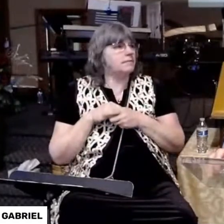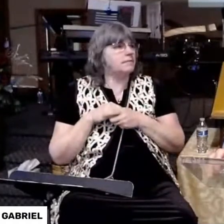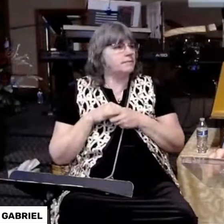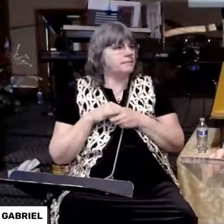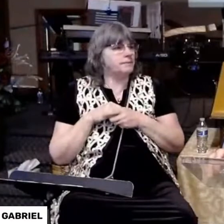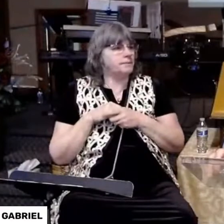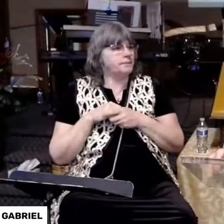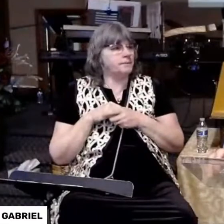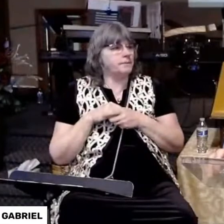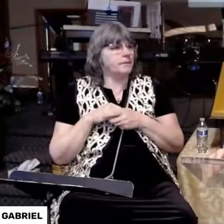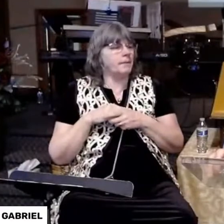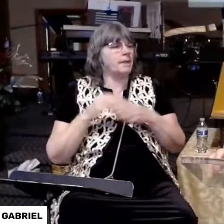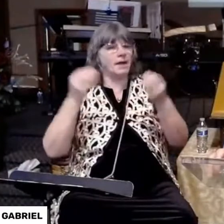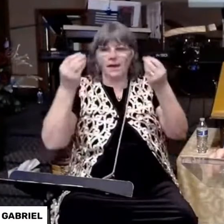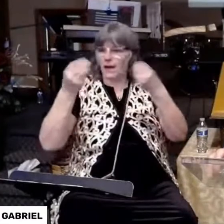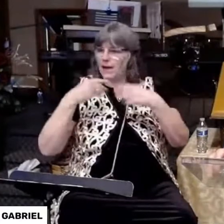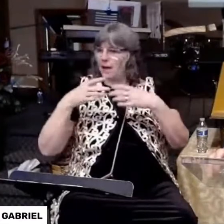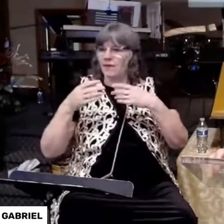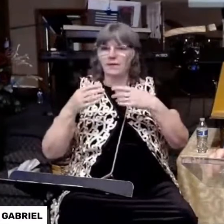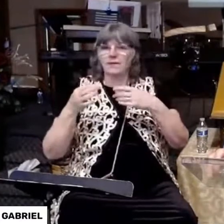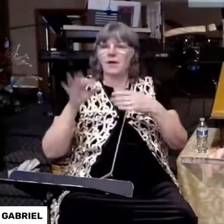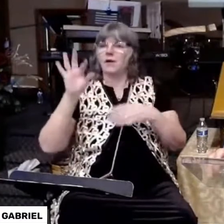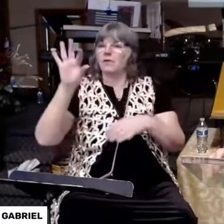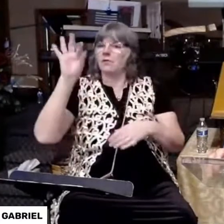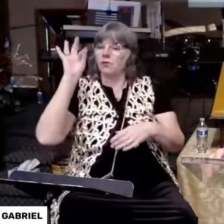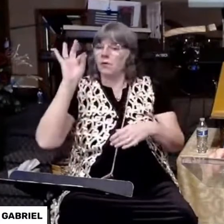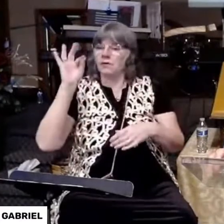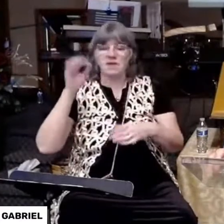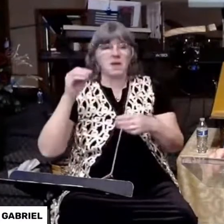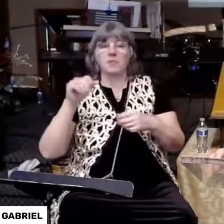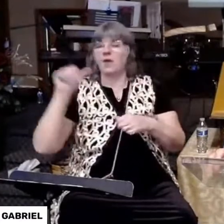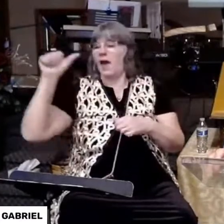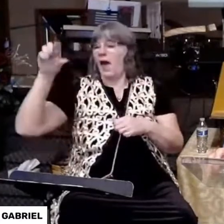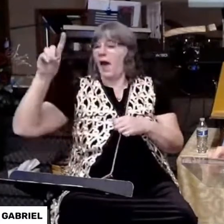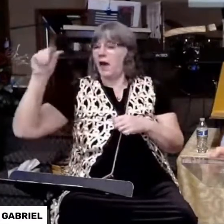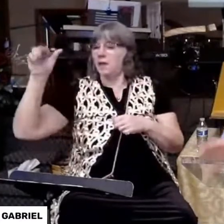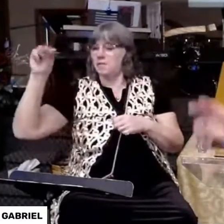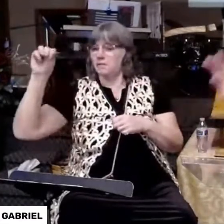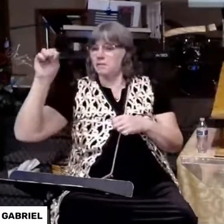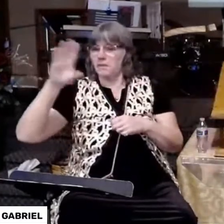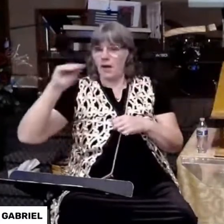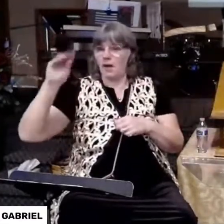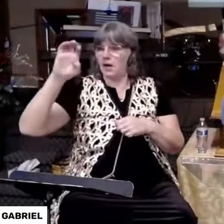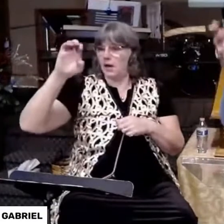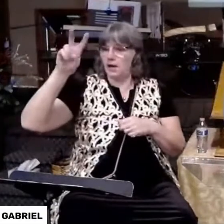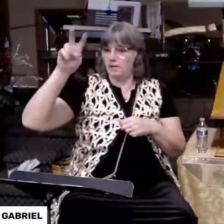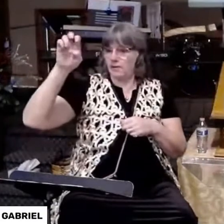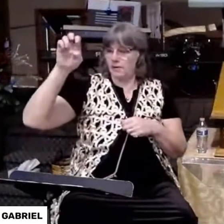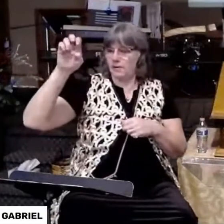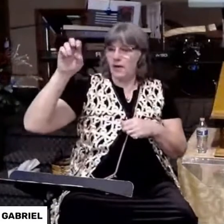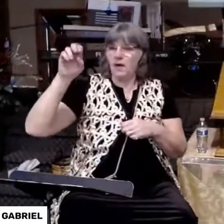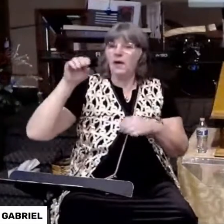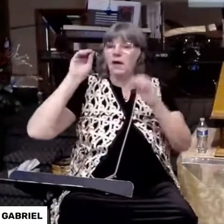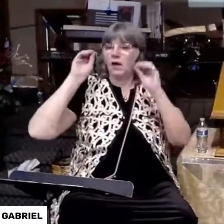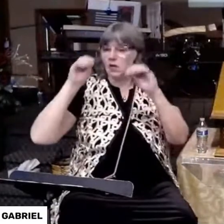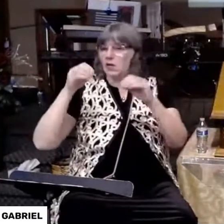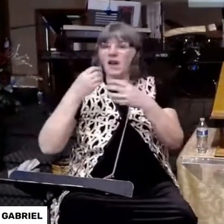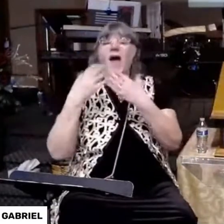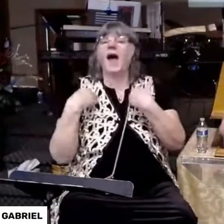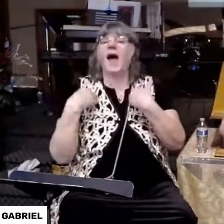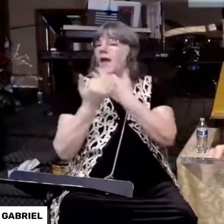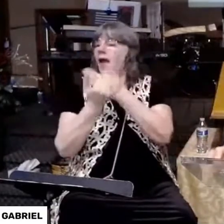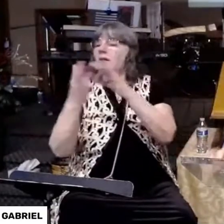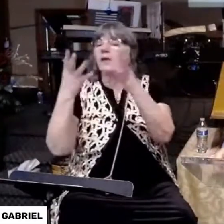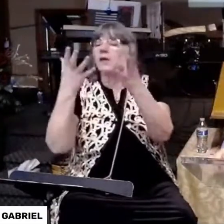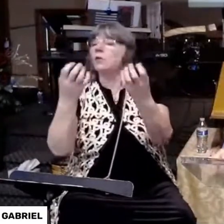You know, like he put Adam and Eve in the garden. He said, okay, you can eat from anything except the fruit of that tree.